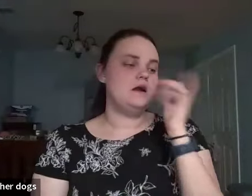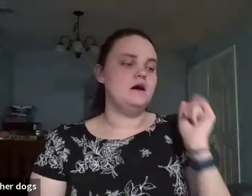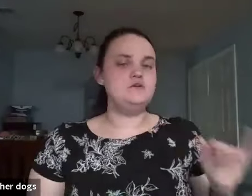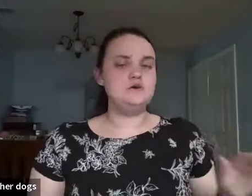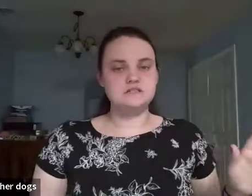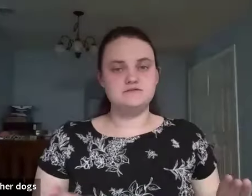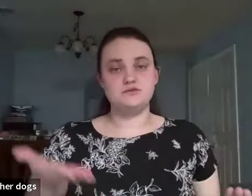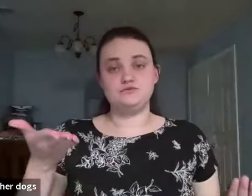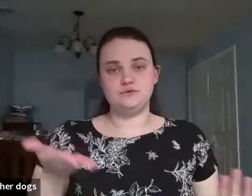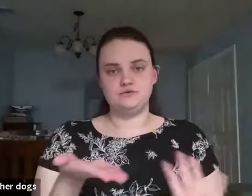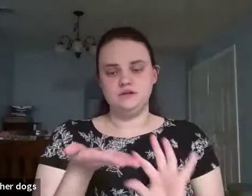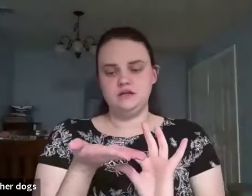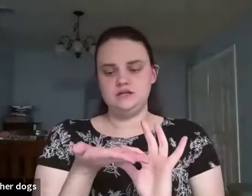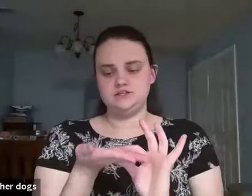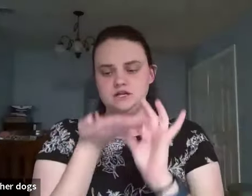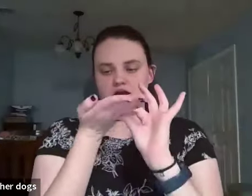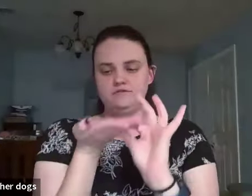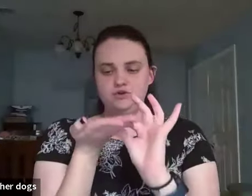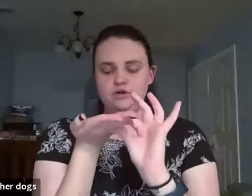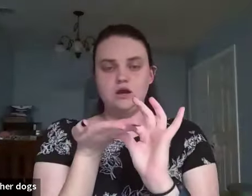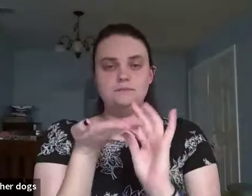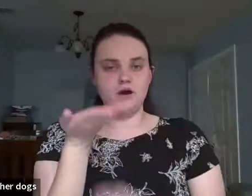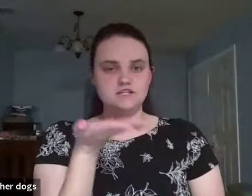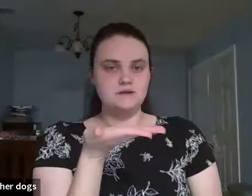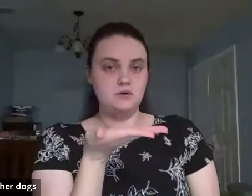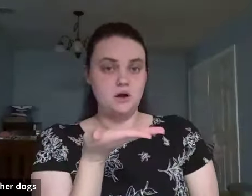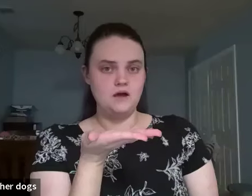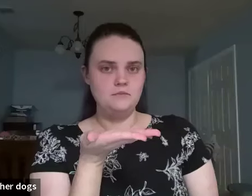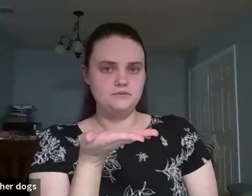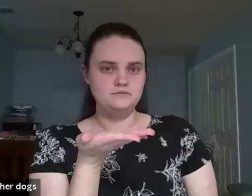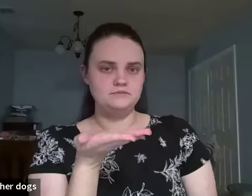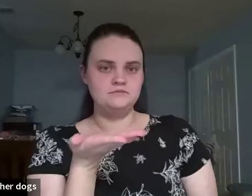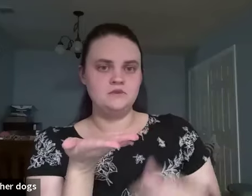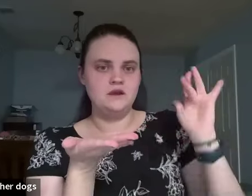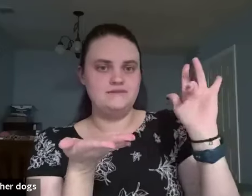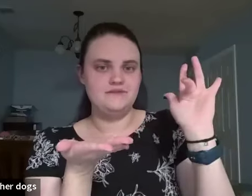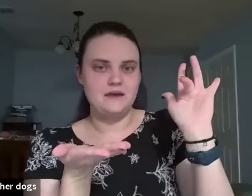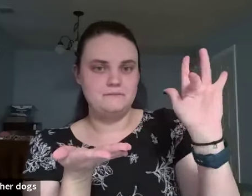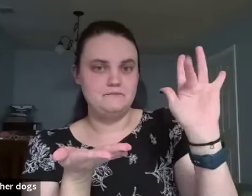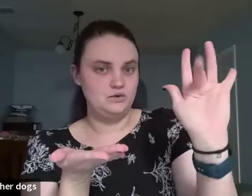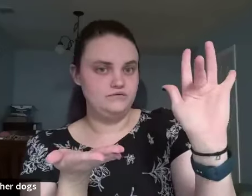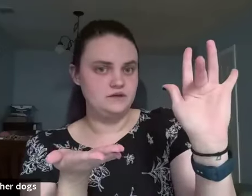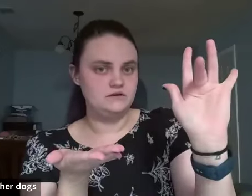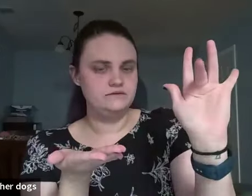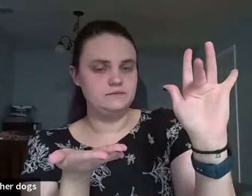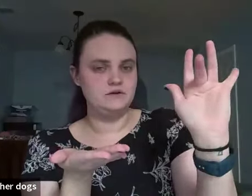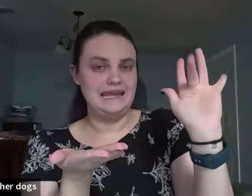The other sign for rude is you're gonna have your non-dominant palm up, have that middle finger from your